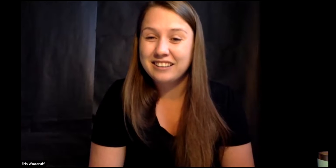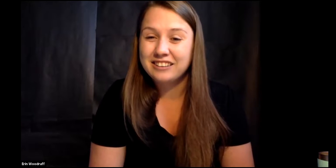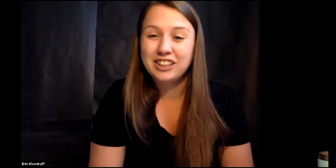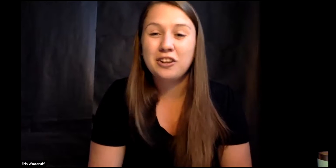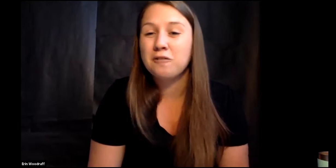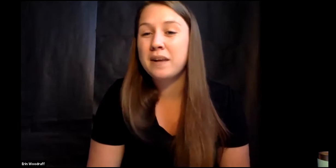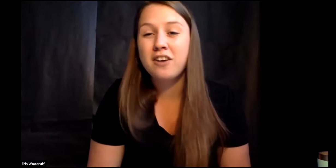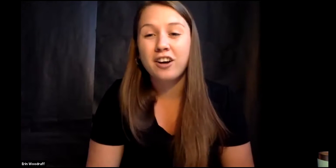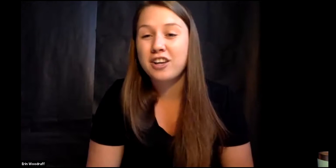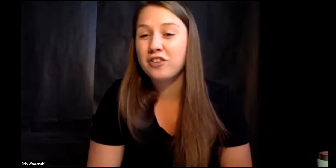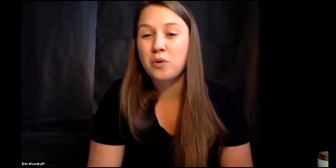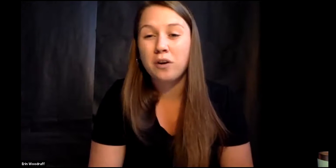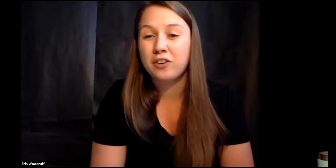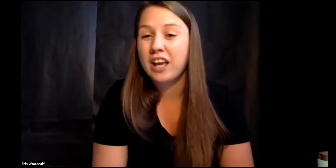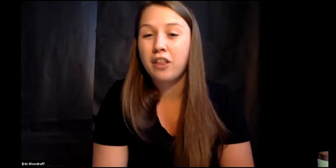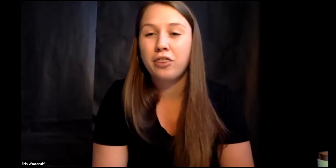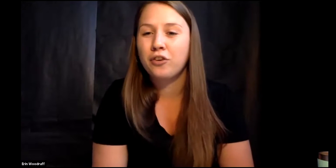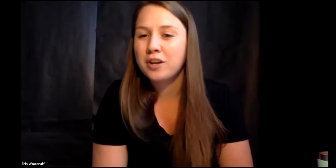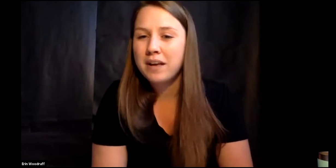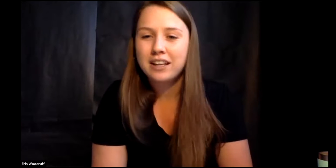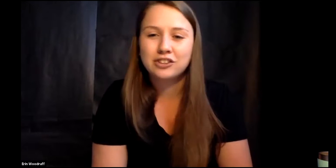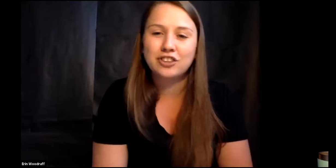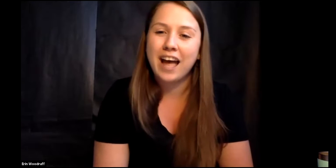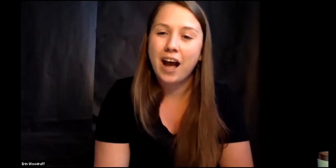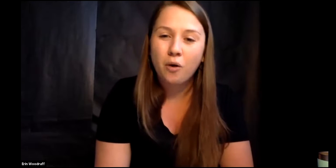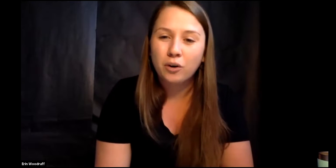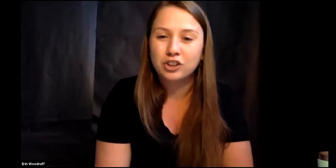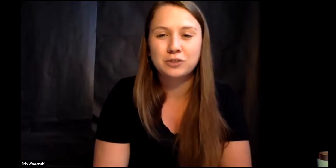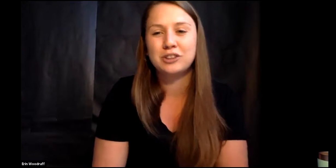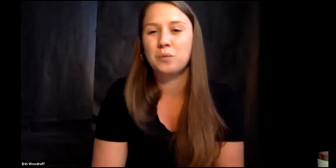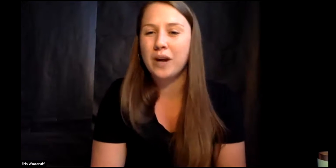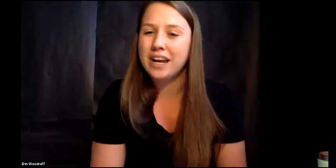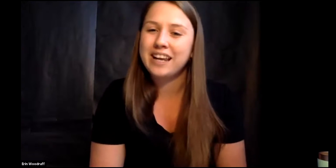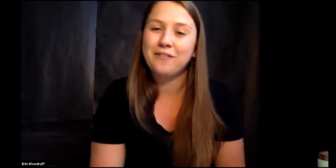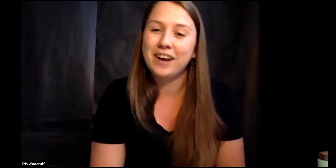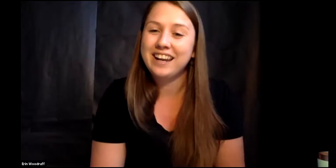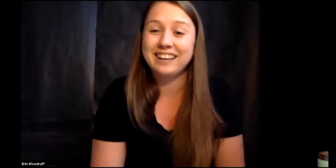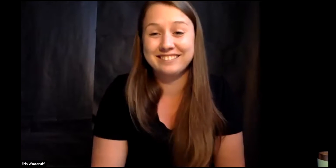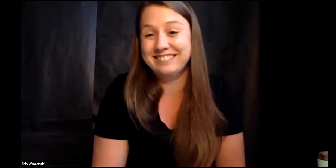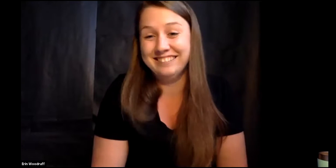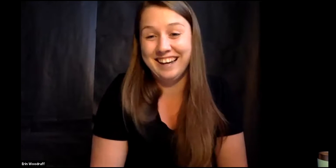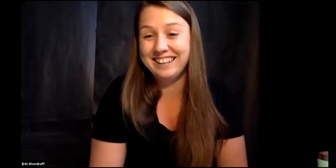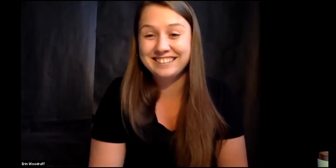She could have been knocking on the door for like 30 minutes or an hour. She was just waiting and waiting, and I didn't